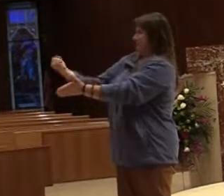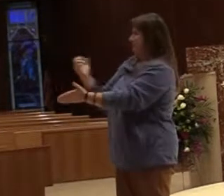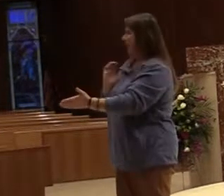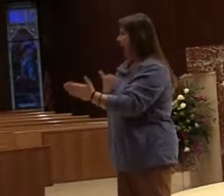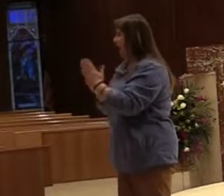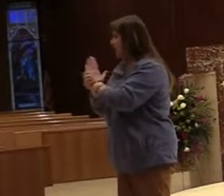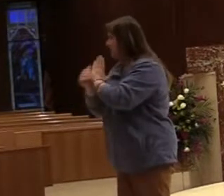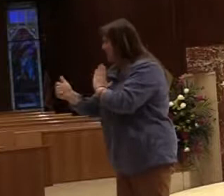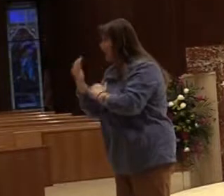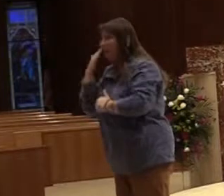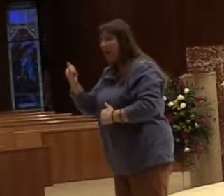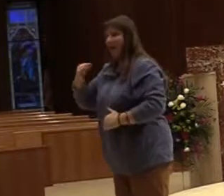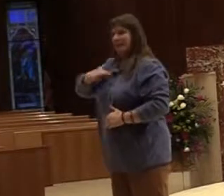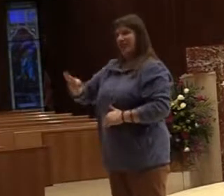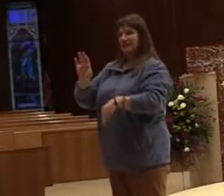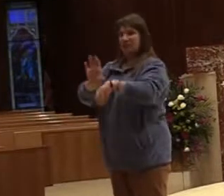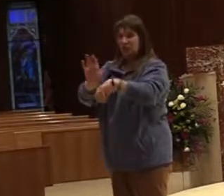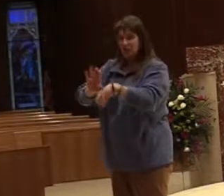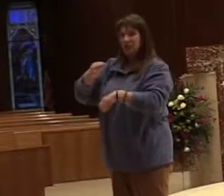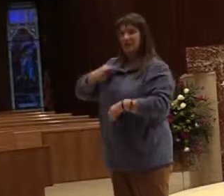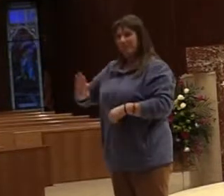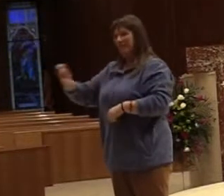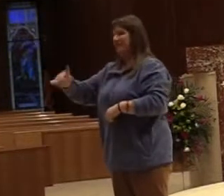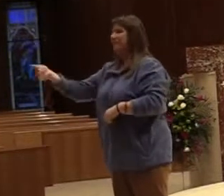the church and for the good of others.